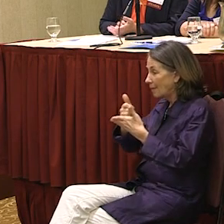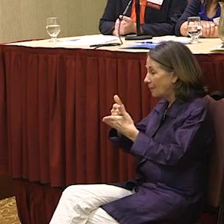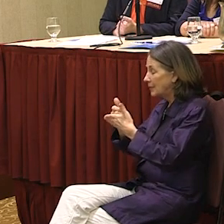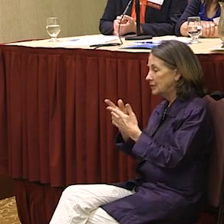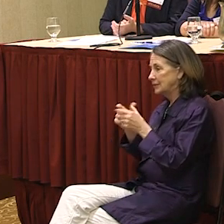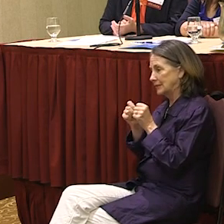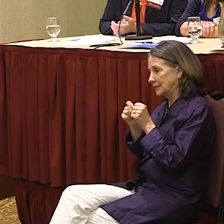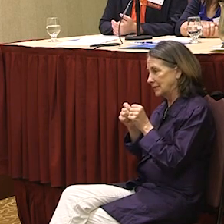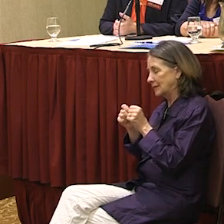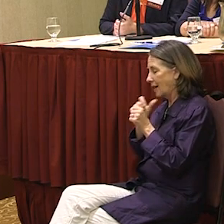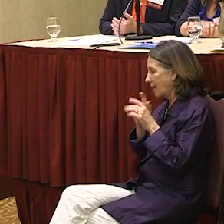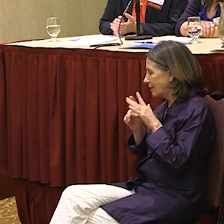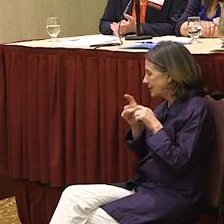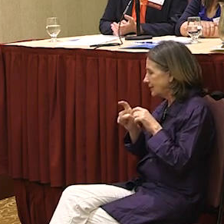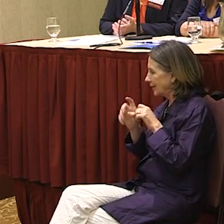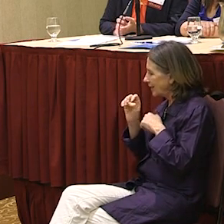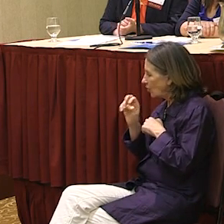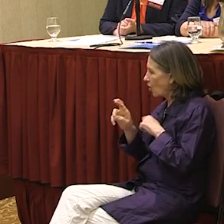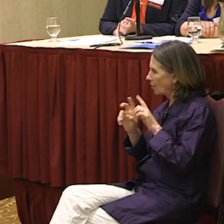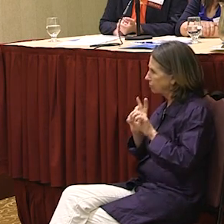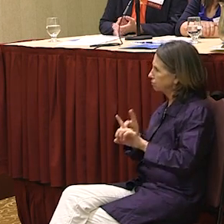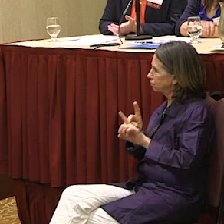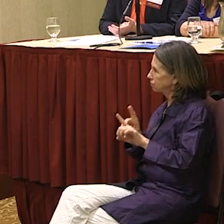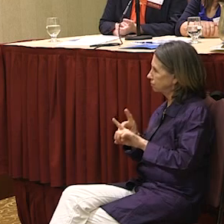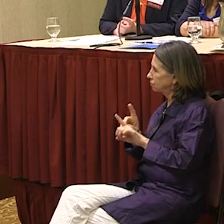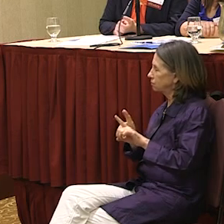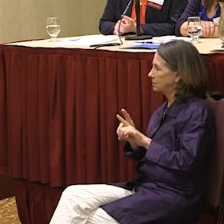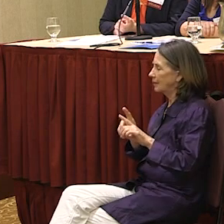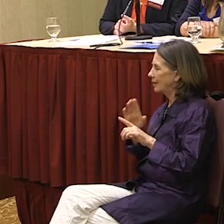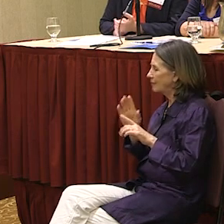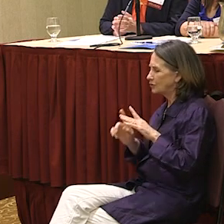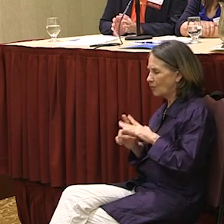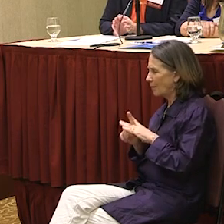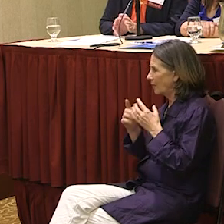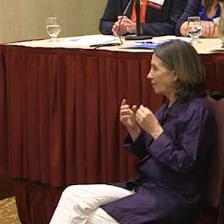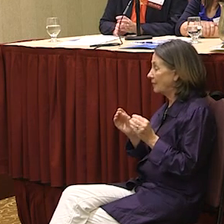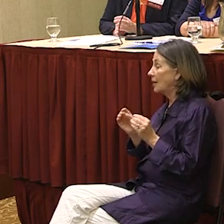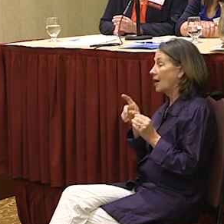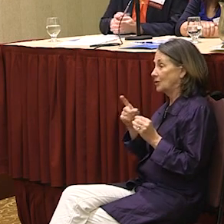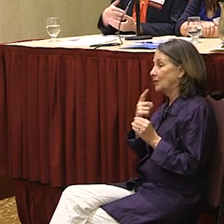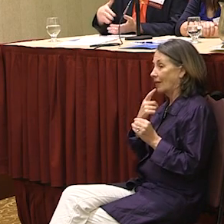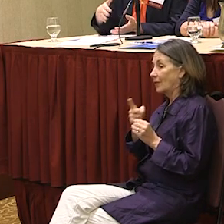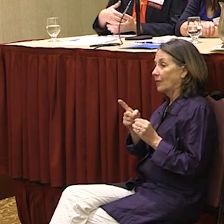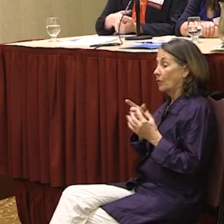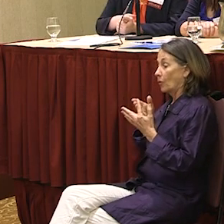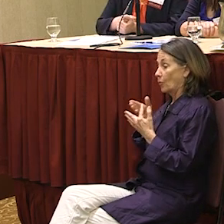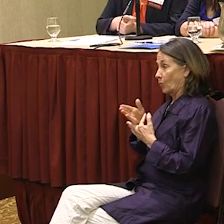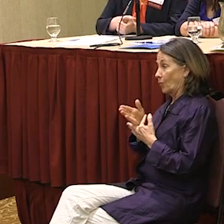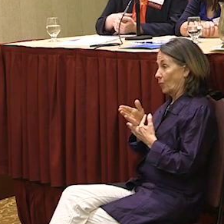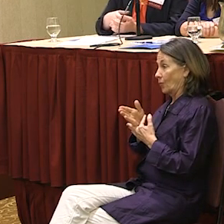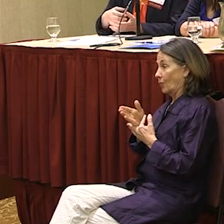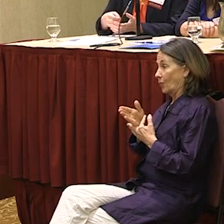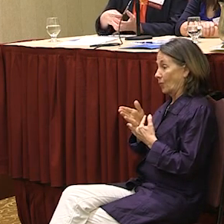she continued to make unnecessary ER urgent care visits and no-show appointments at the office. Now, I should also say that throughout this whole